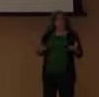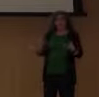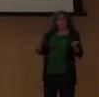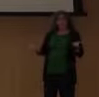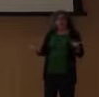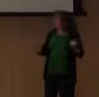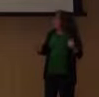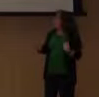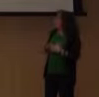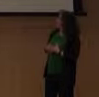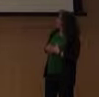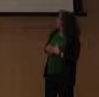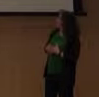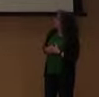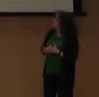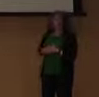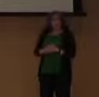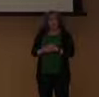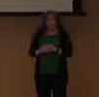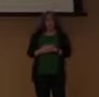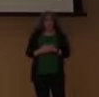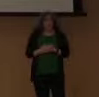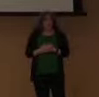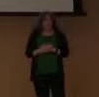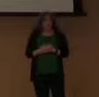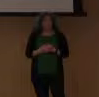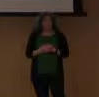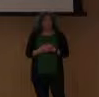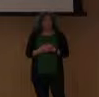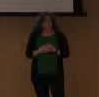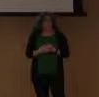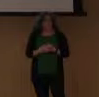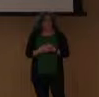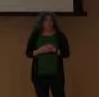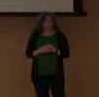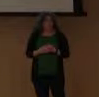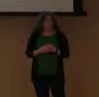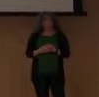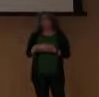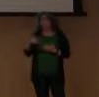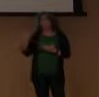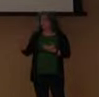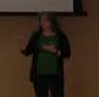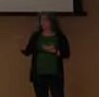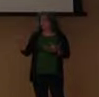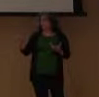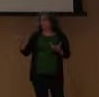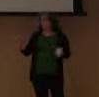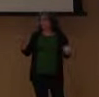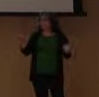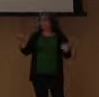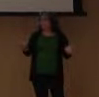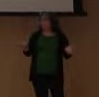So depending on what people have. We use a variety of different online resources. For example, many of